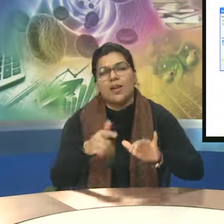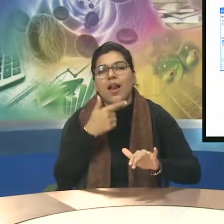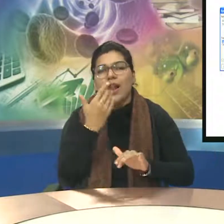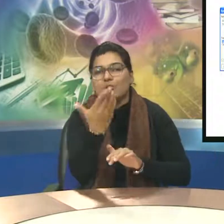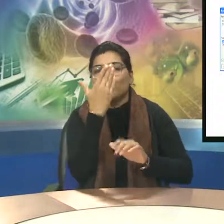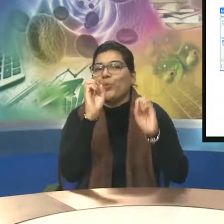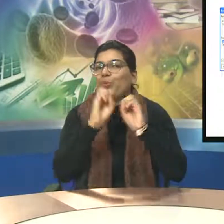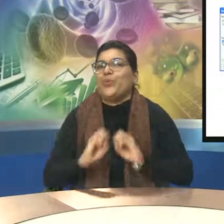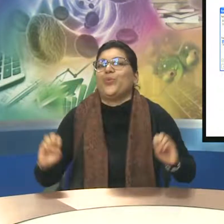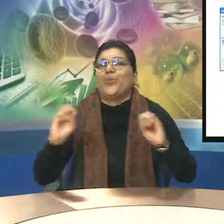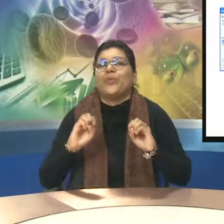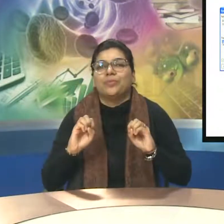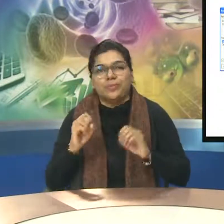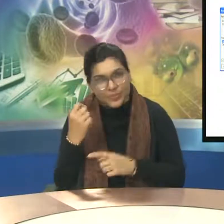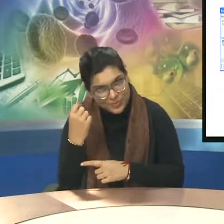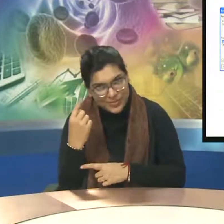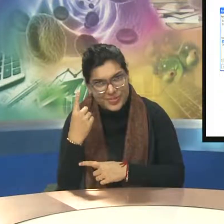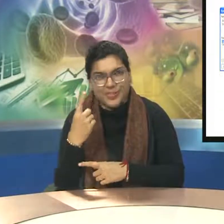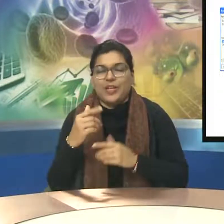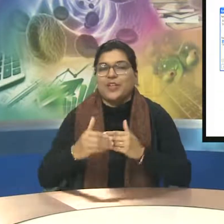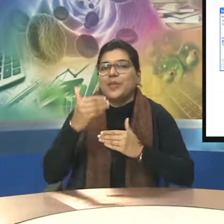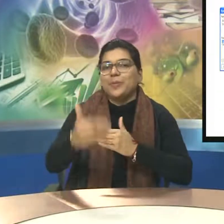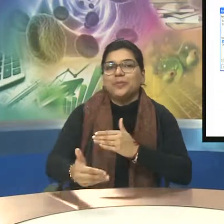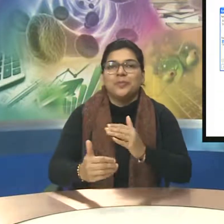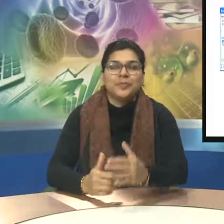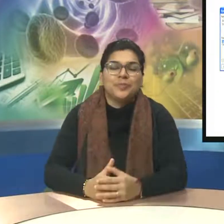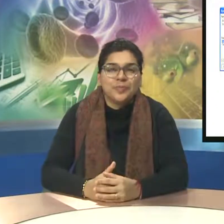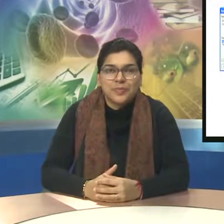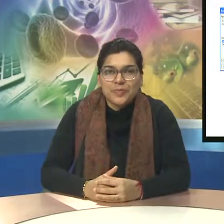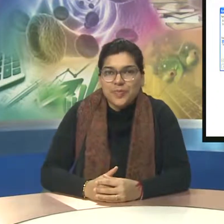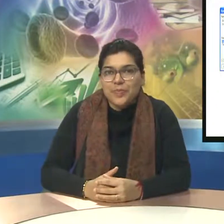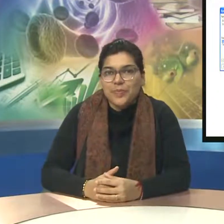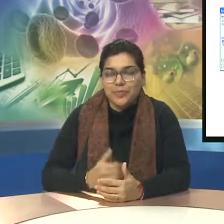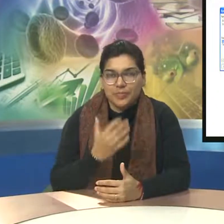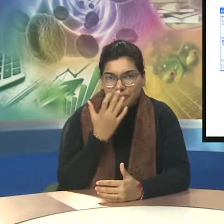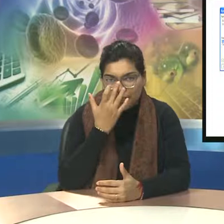It will get saved automatically by the dictionary.